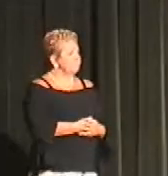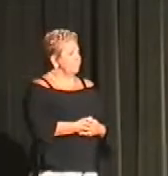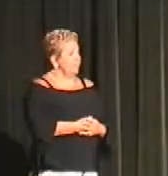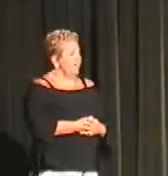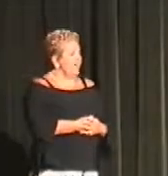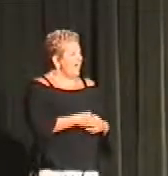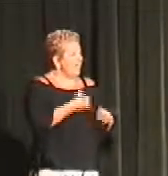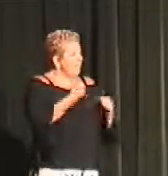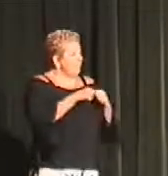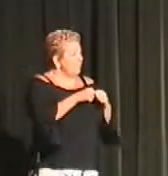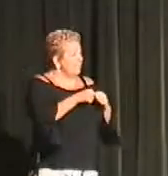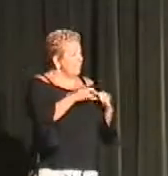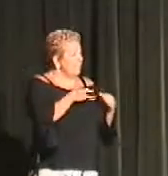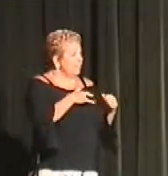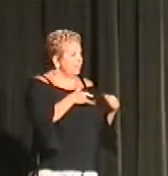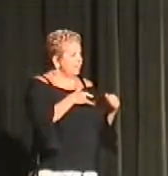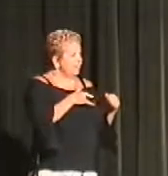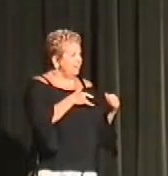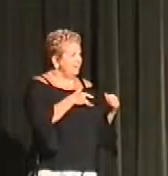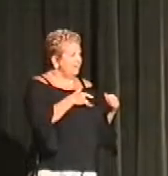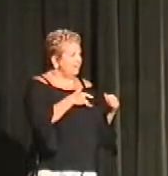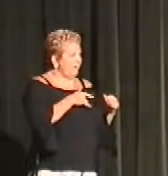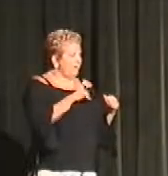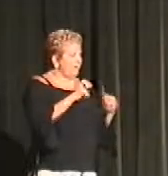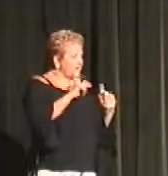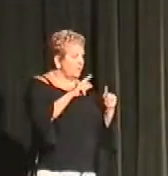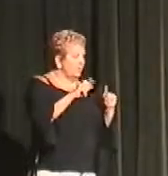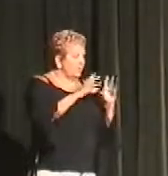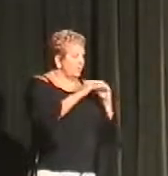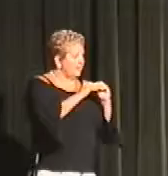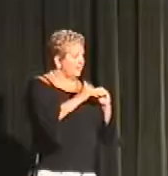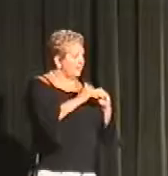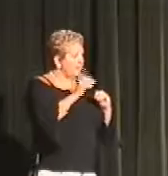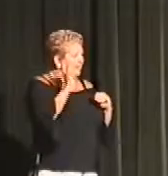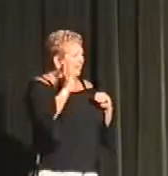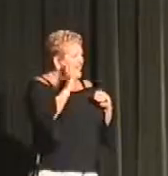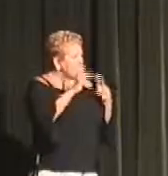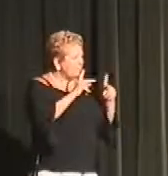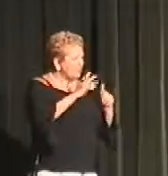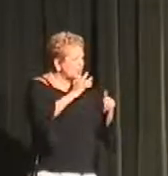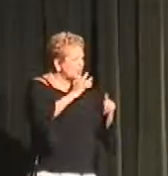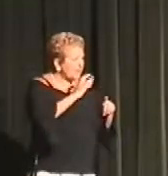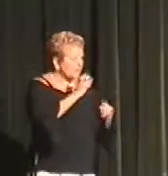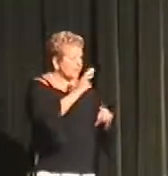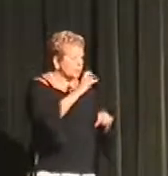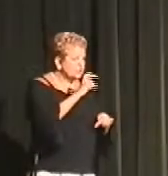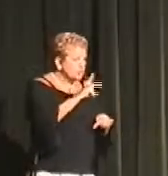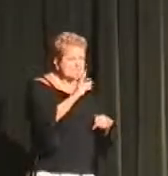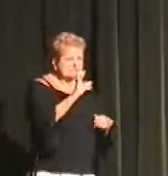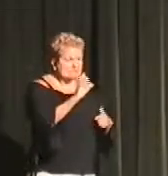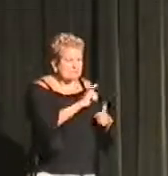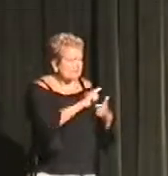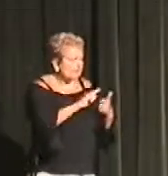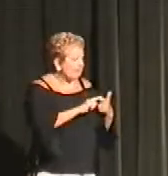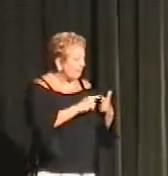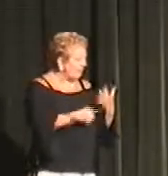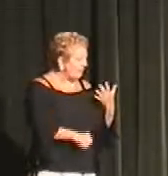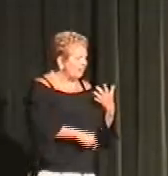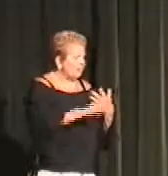I was so lucky, you know, I'd get to go to these meetings and I'd hear Chuck speak and, you know, and just so many amazing, Marion Chapman, you know,